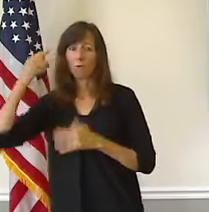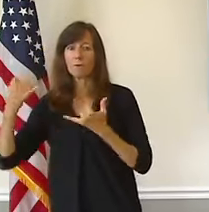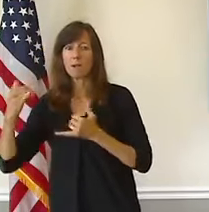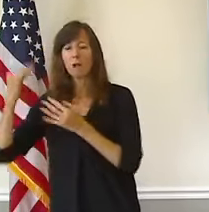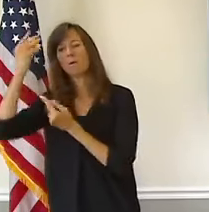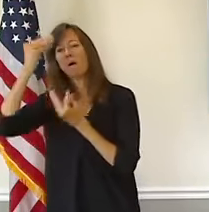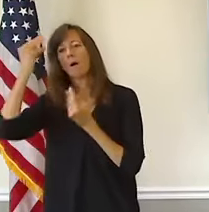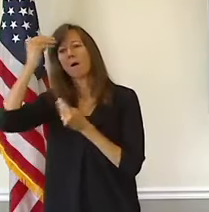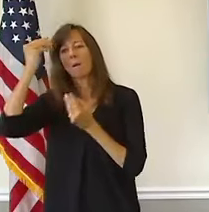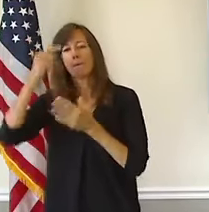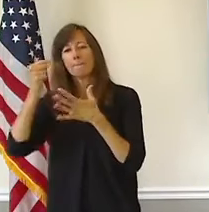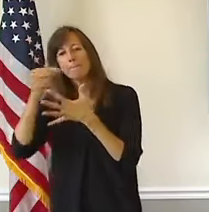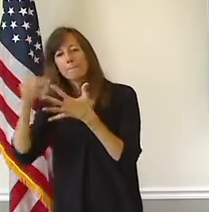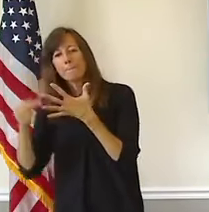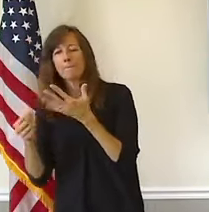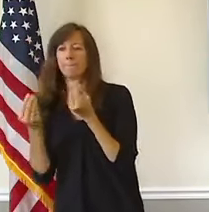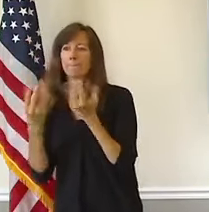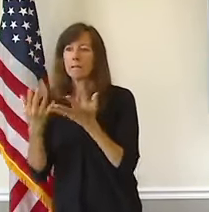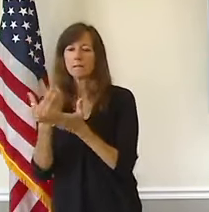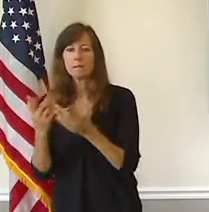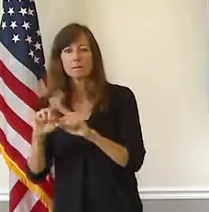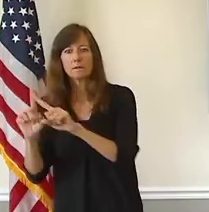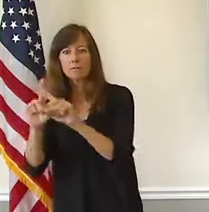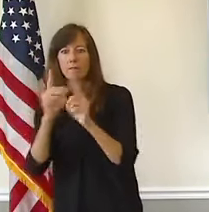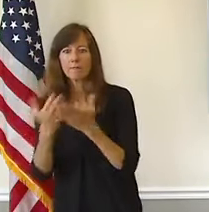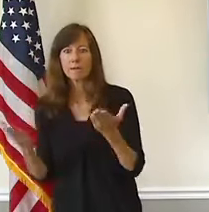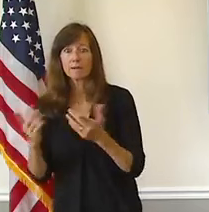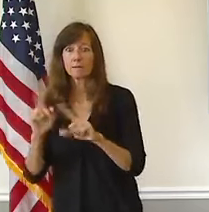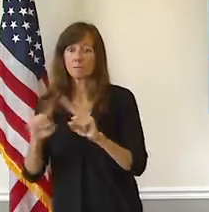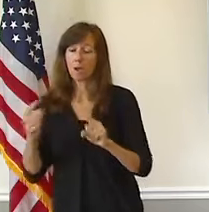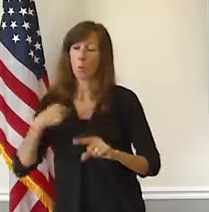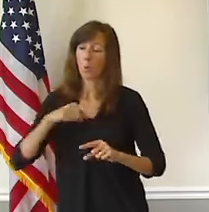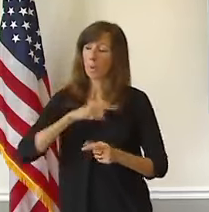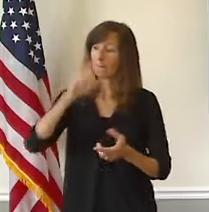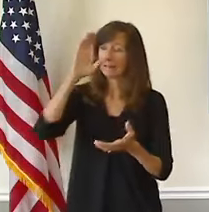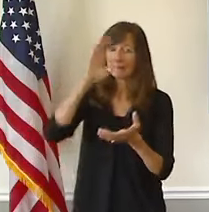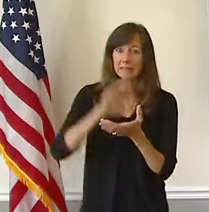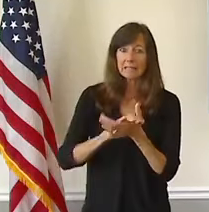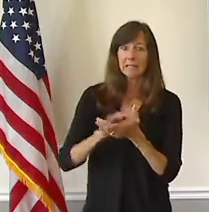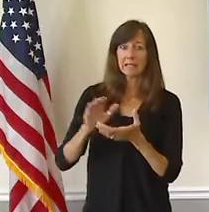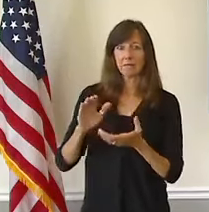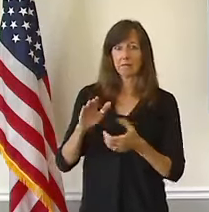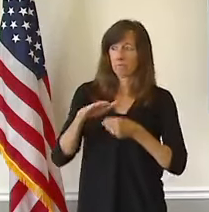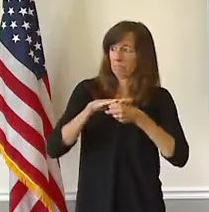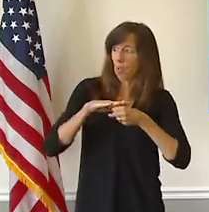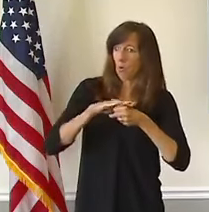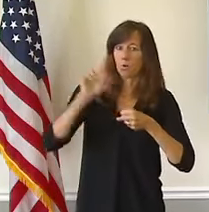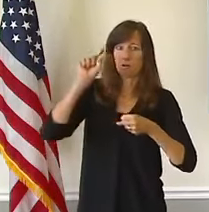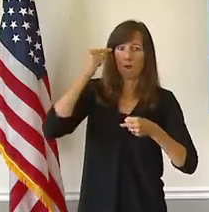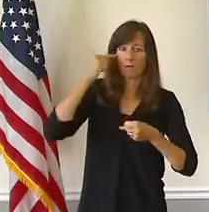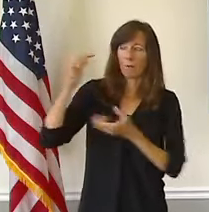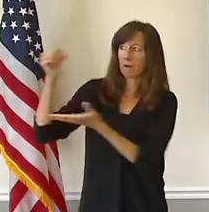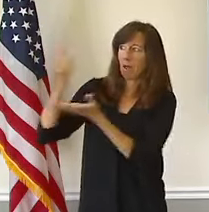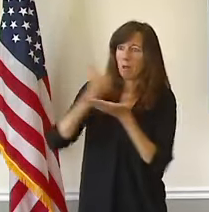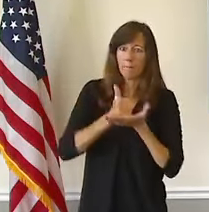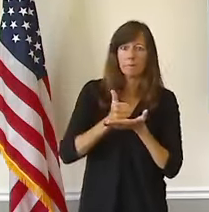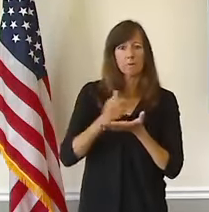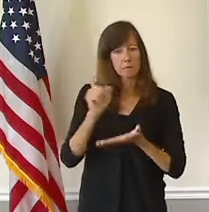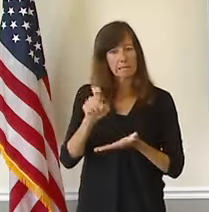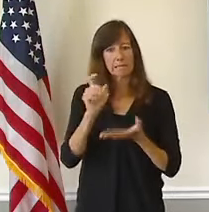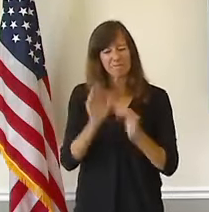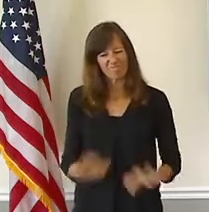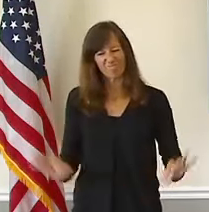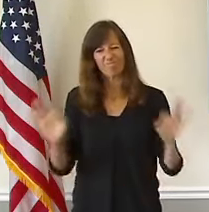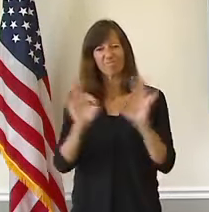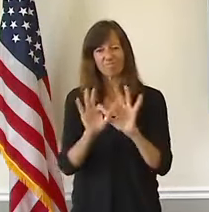right? And we believe that assistance to local governments is critical. Otherwise, we will be hollowing out services. So I just